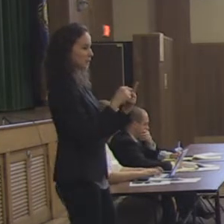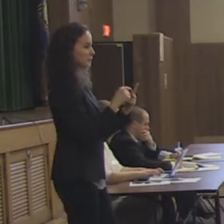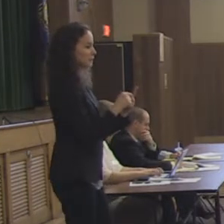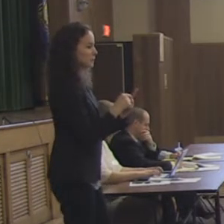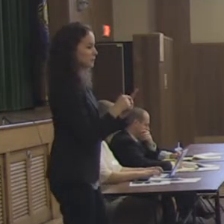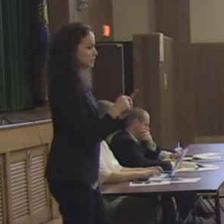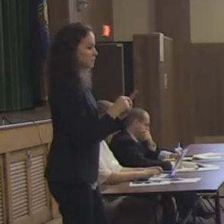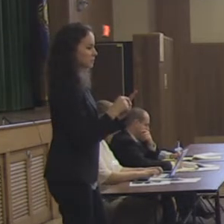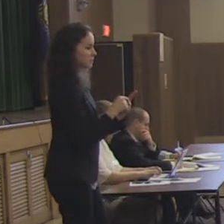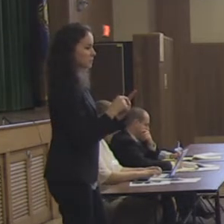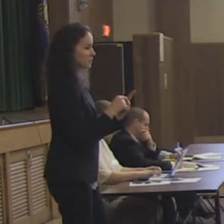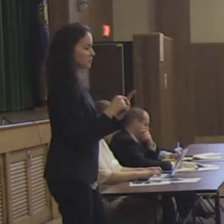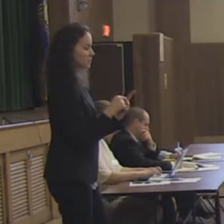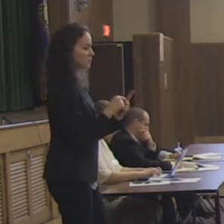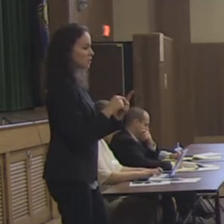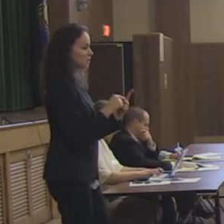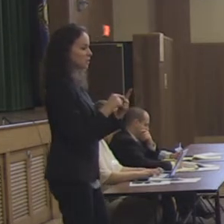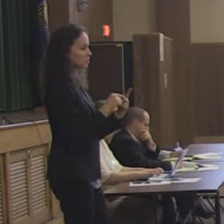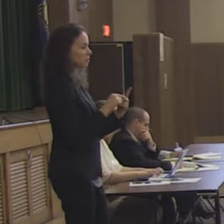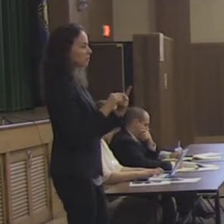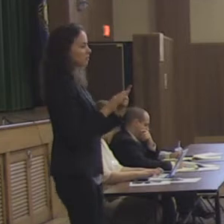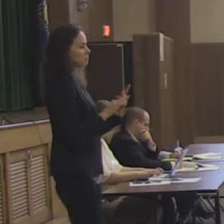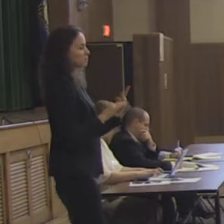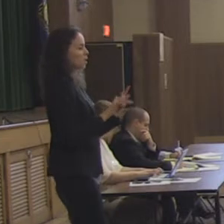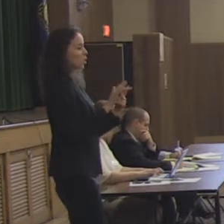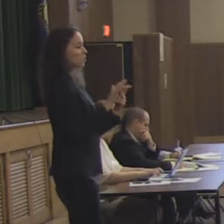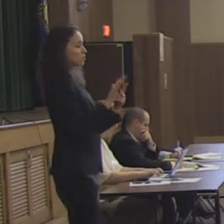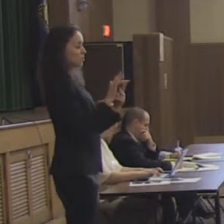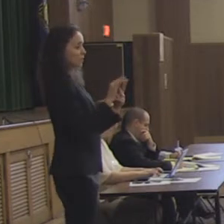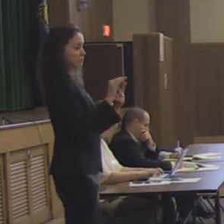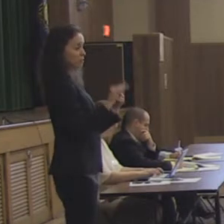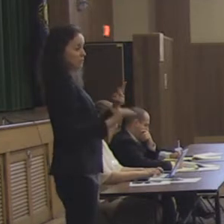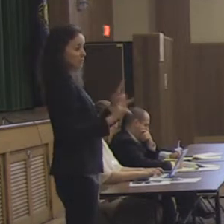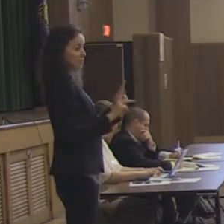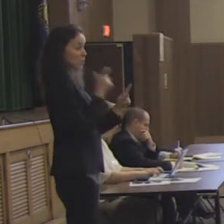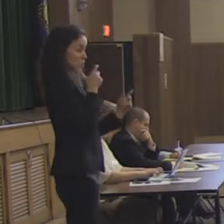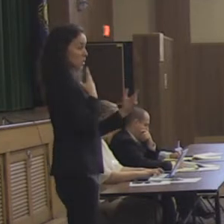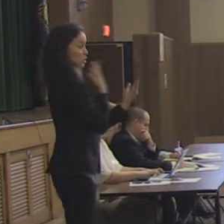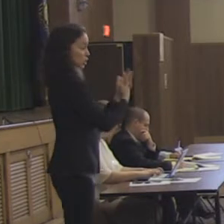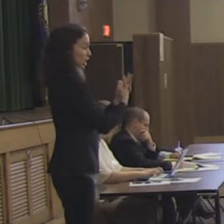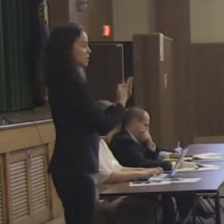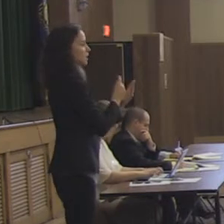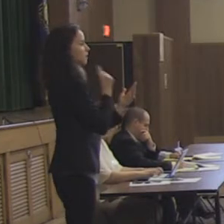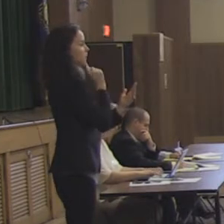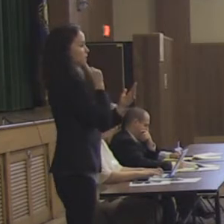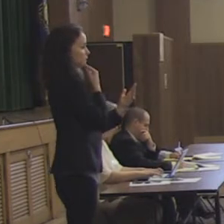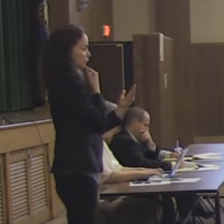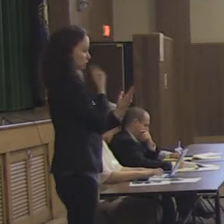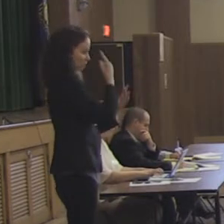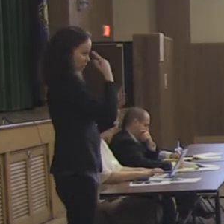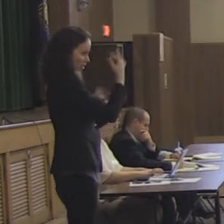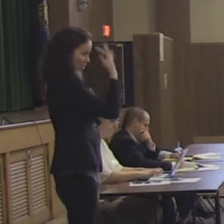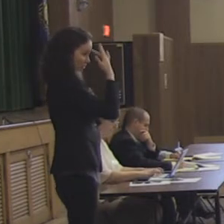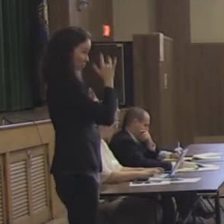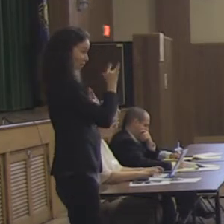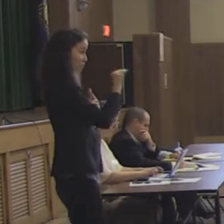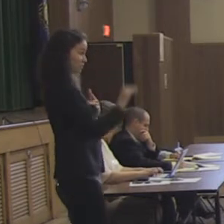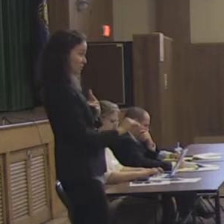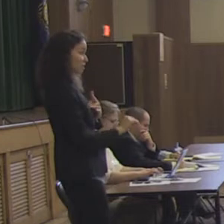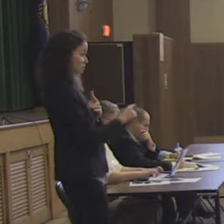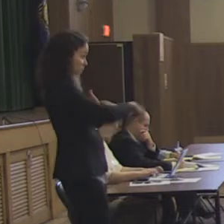some 25% of persons in jails and prisons have severe mental illness,